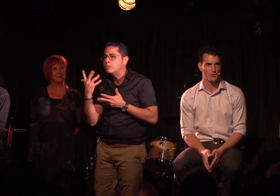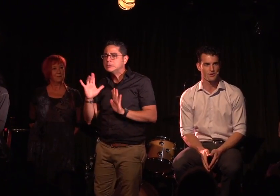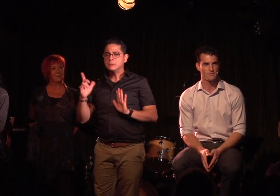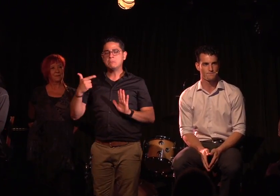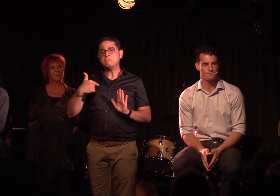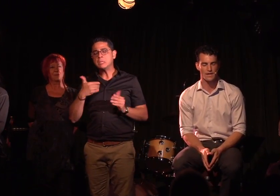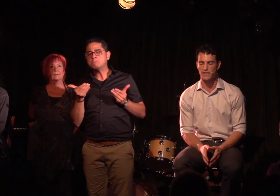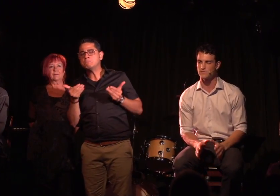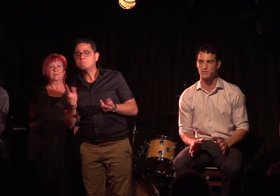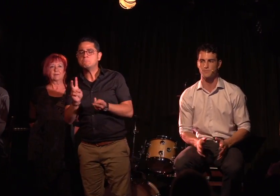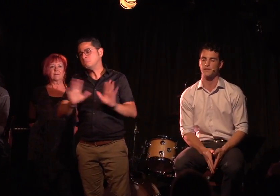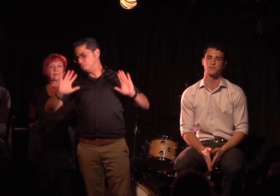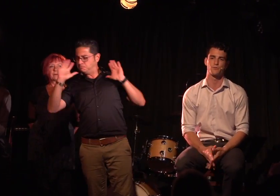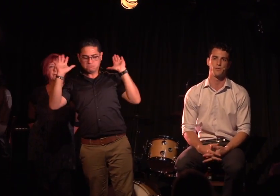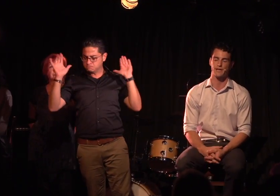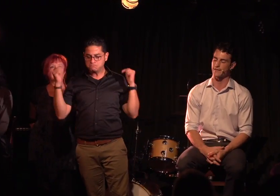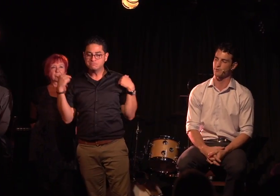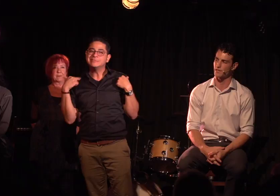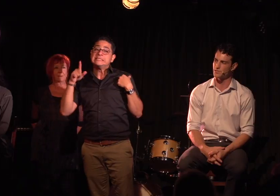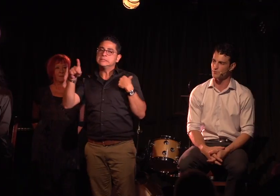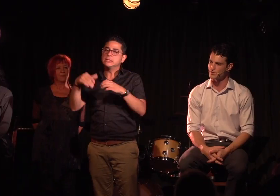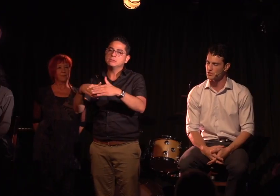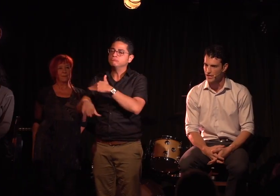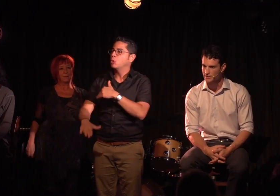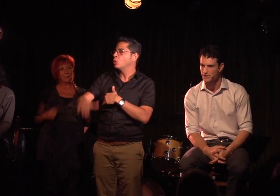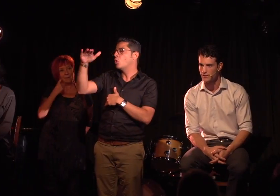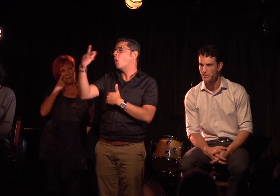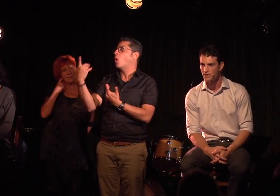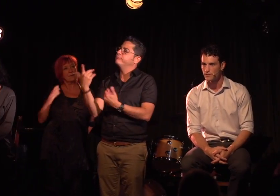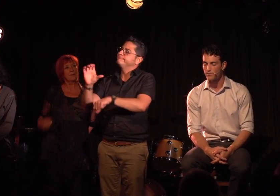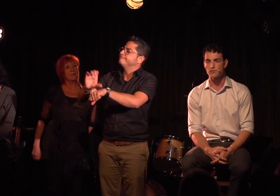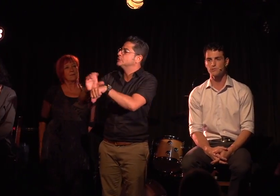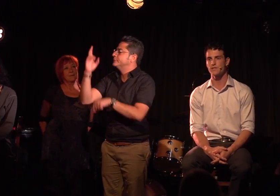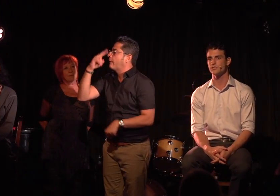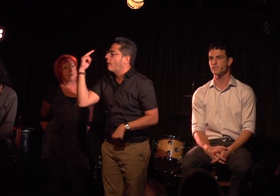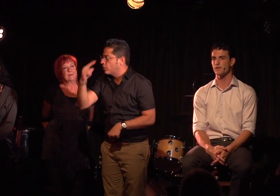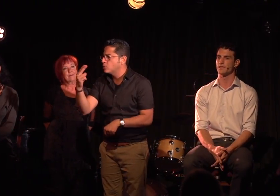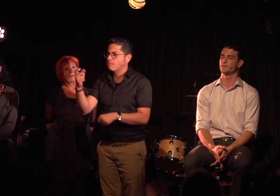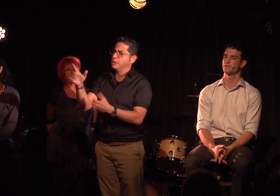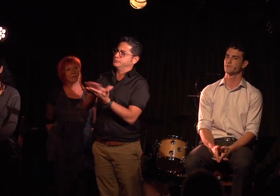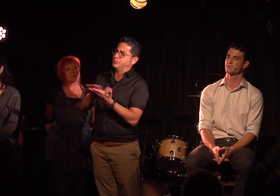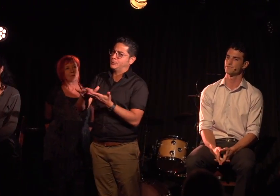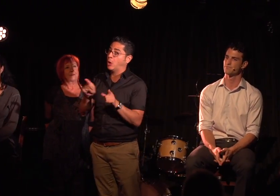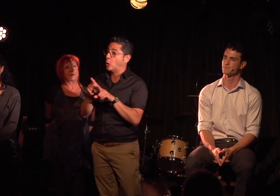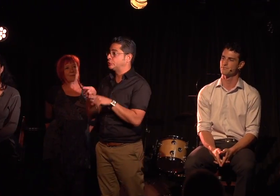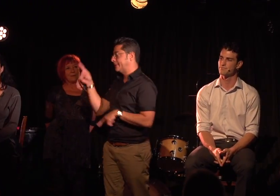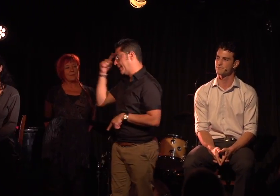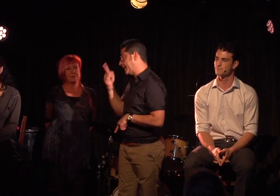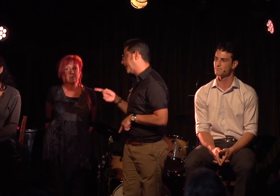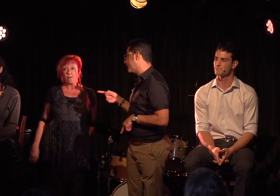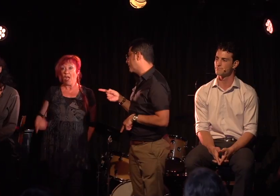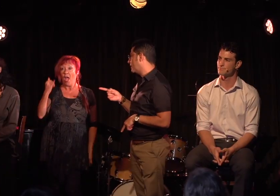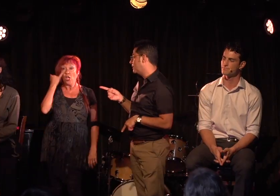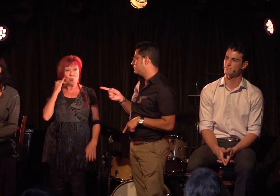mess around. Not just because the Roman Catholic religion preaches chastity, but also because she believes... If